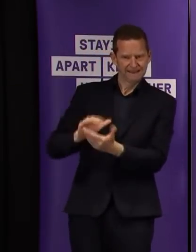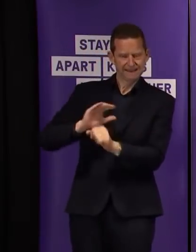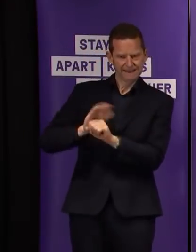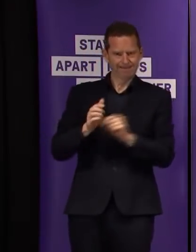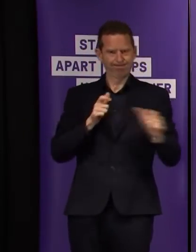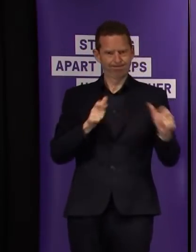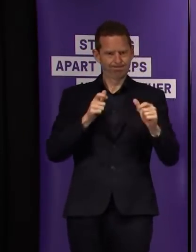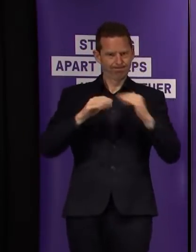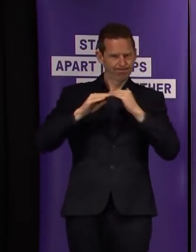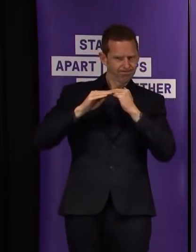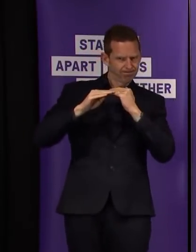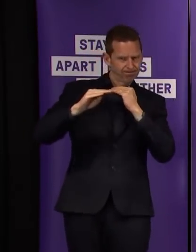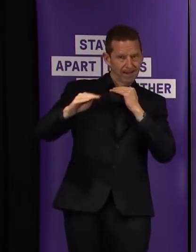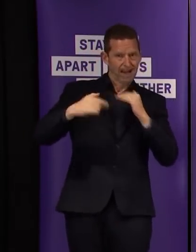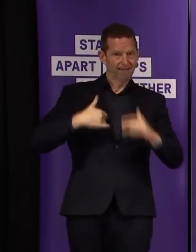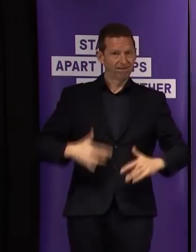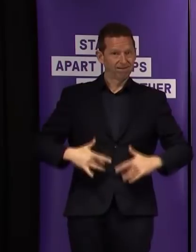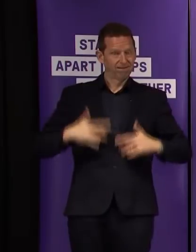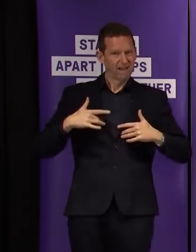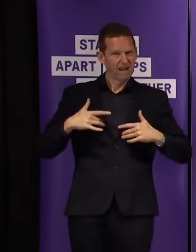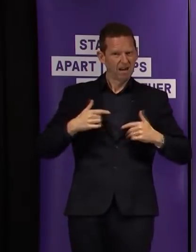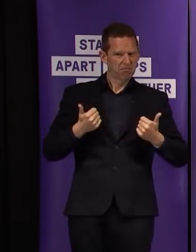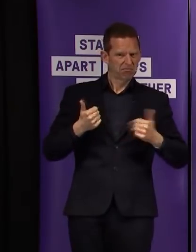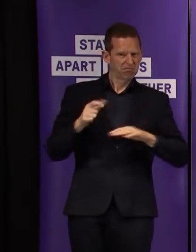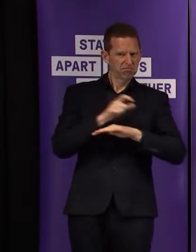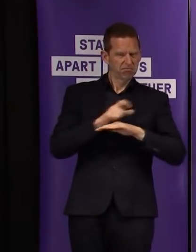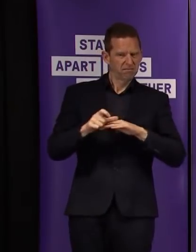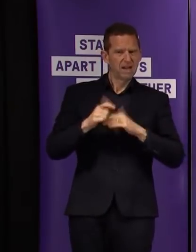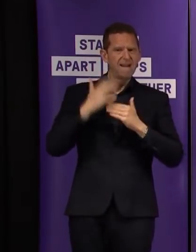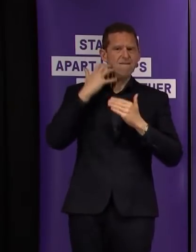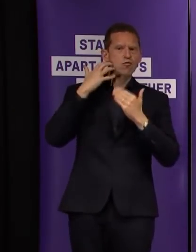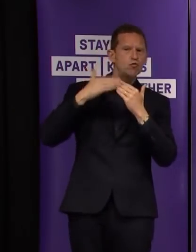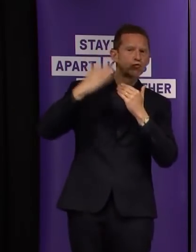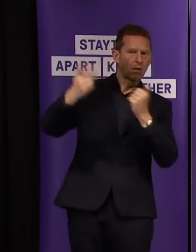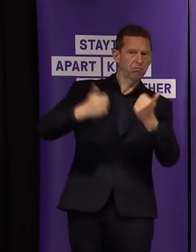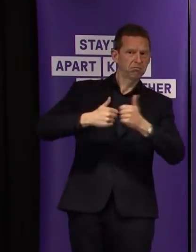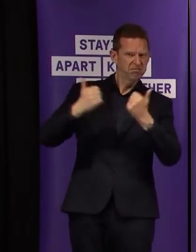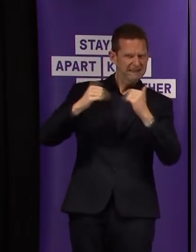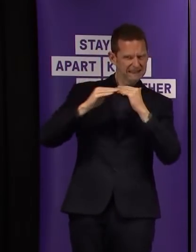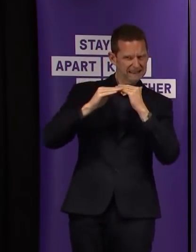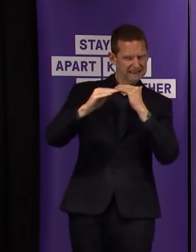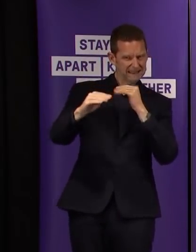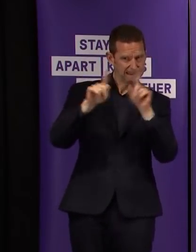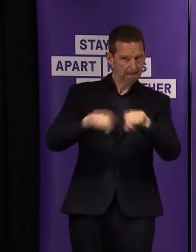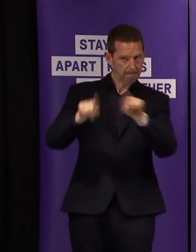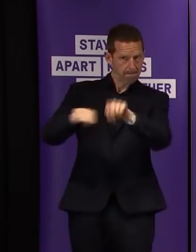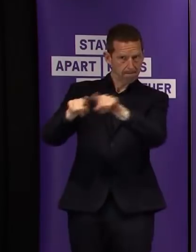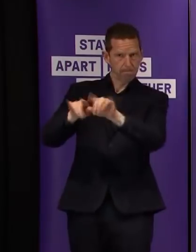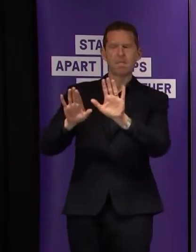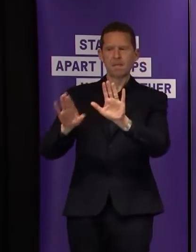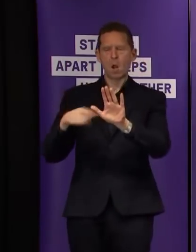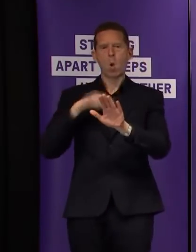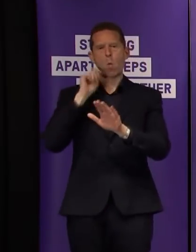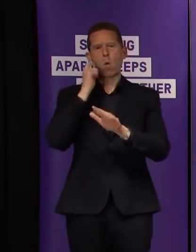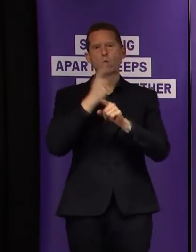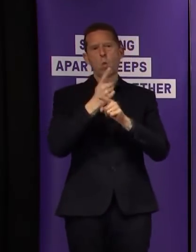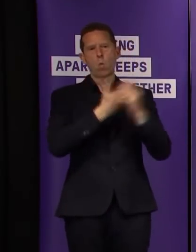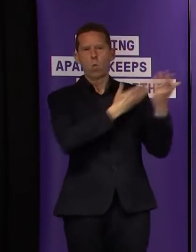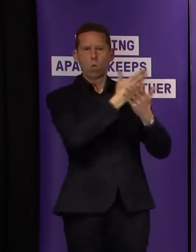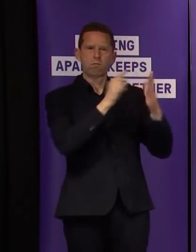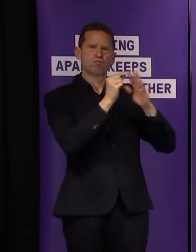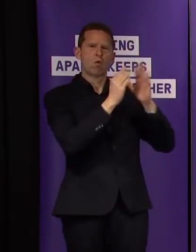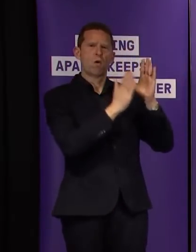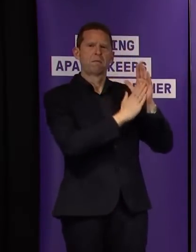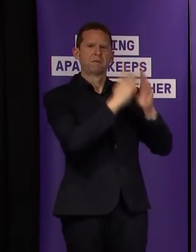that COVID normal and we're confident about its longevity, then of course I'll be having discussions with the PM